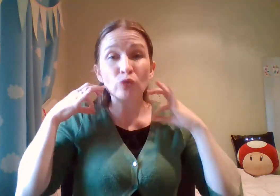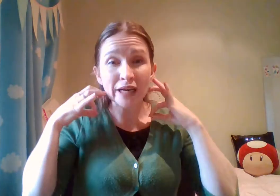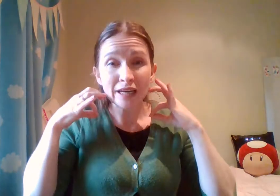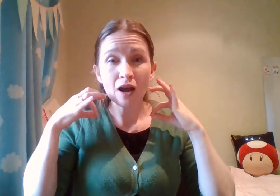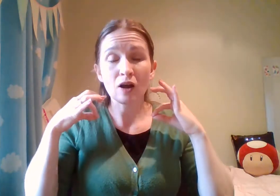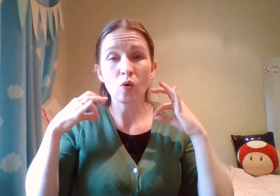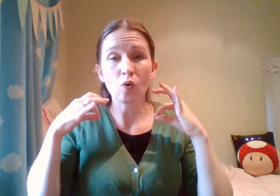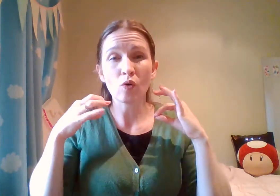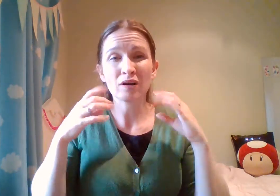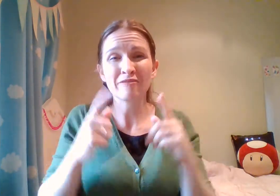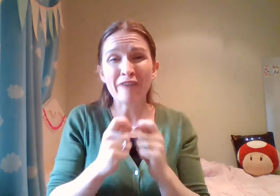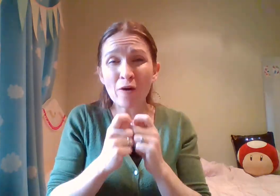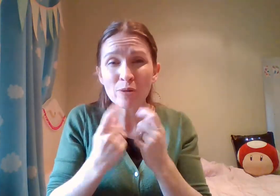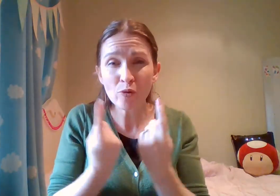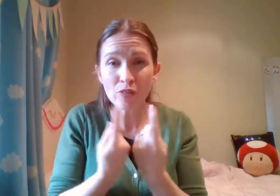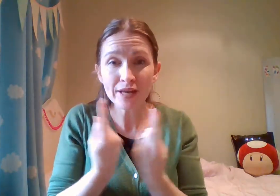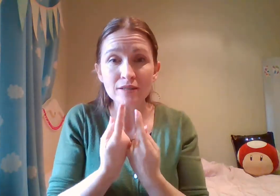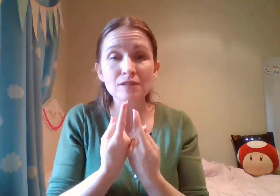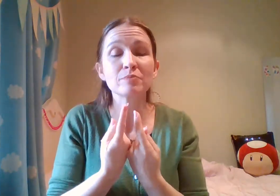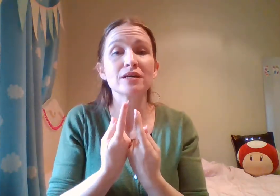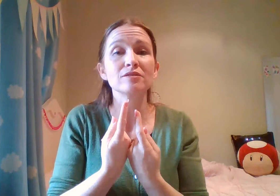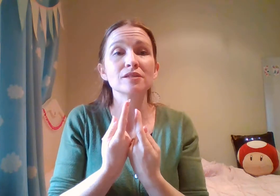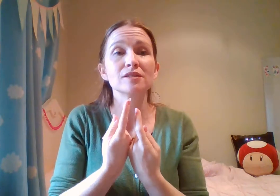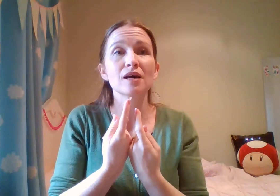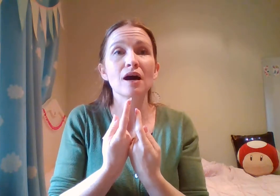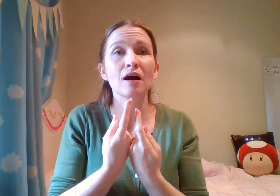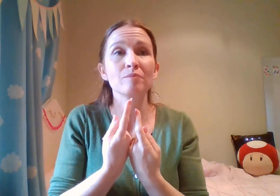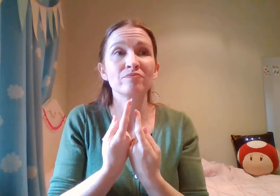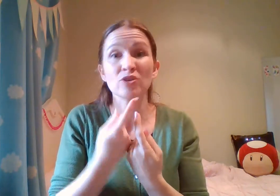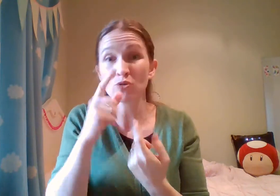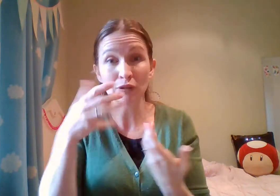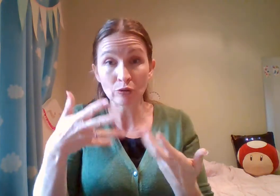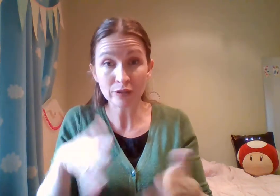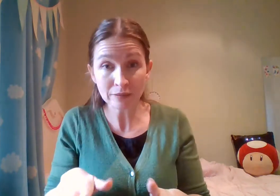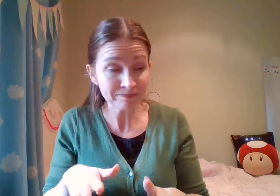jewelry or valuable things, because you could lose them.